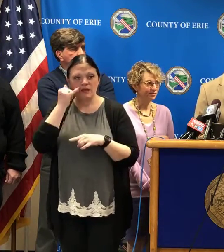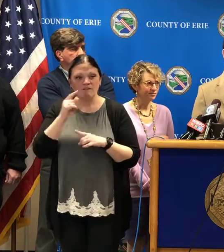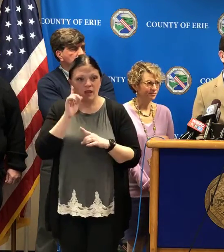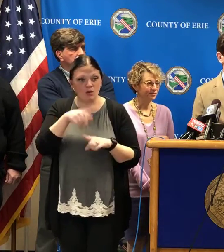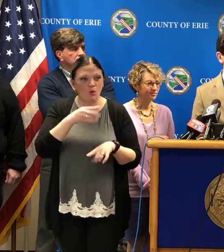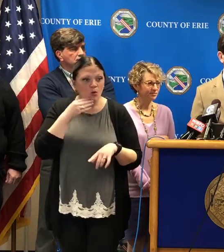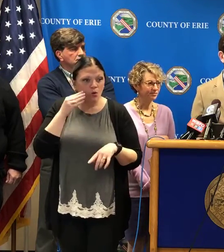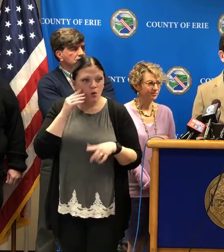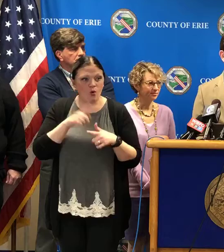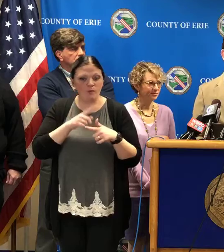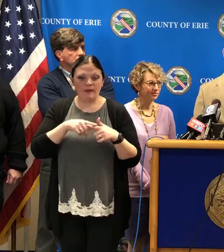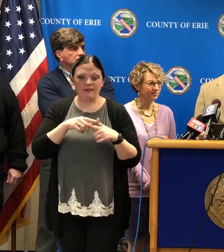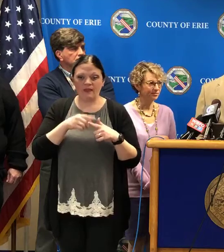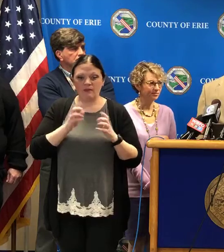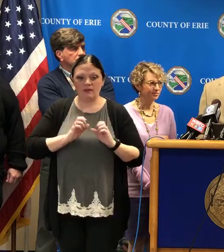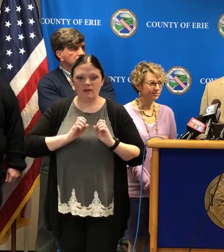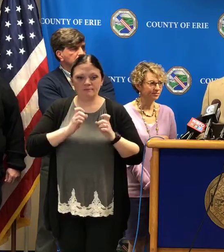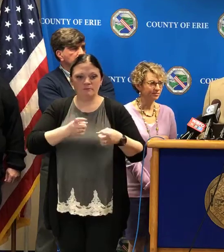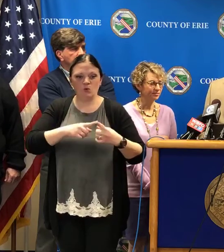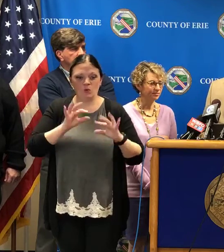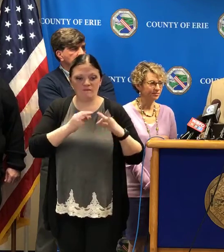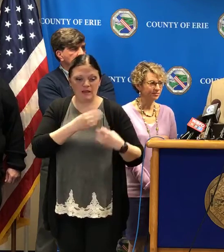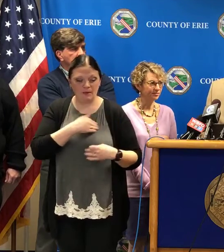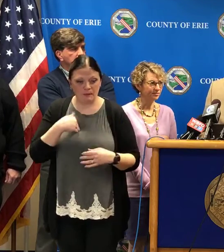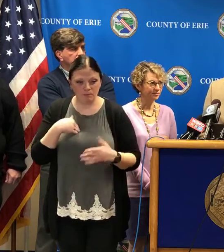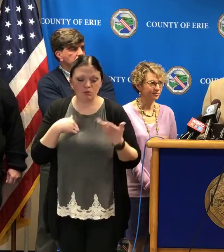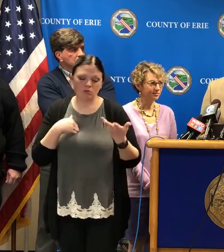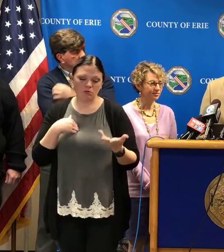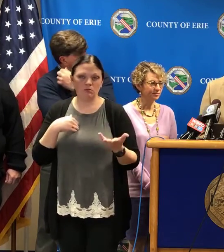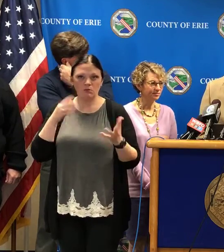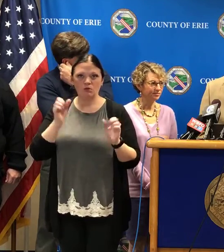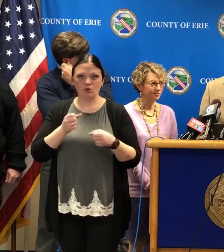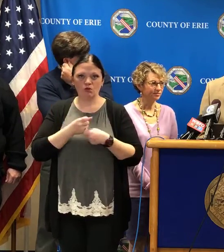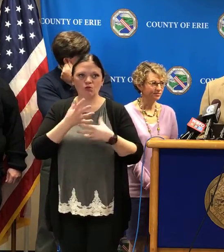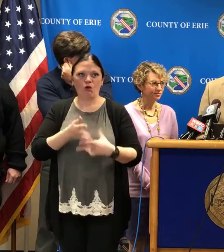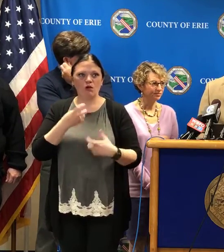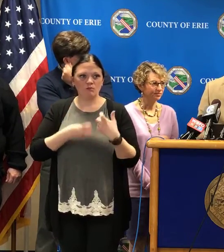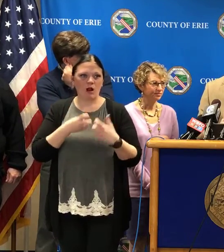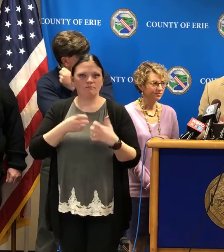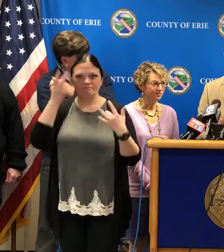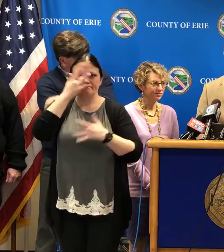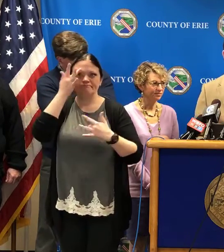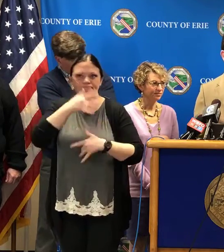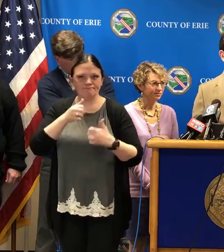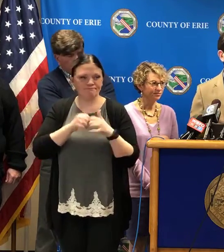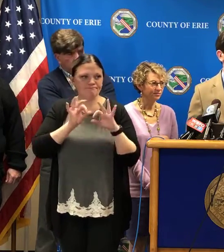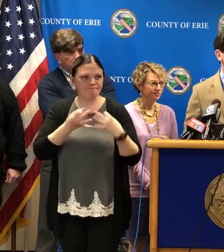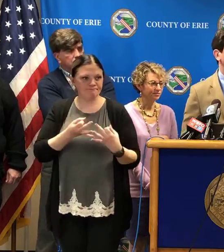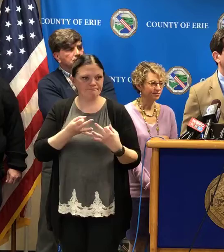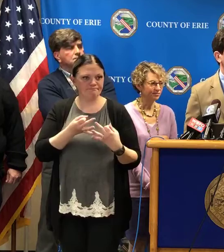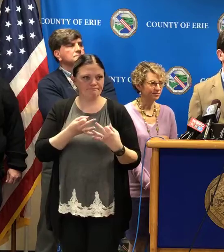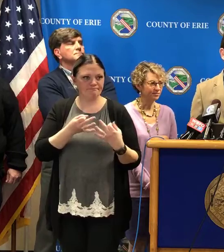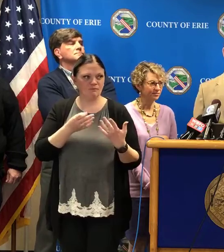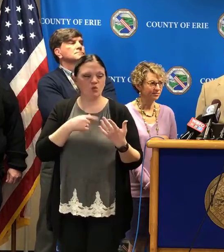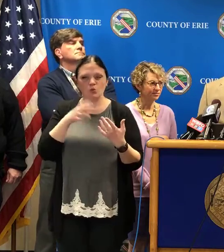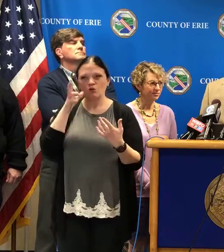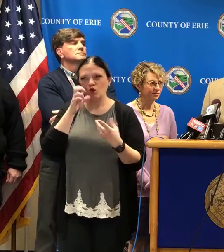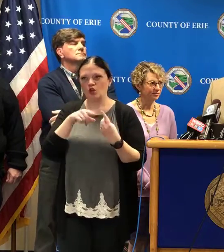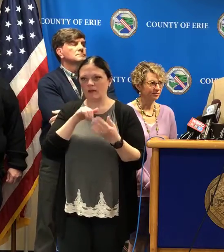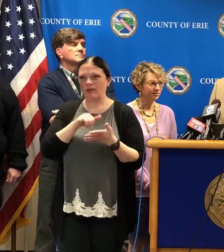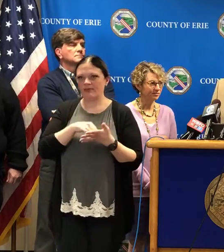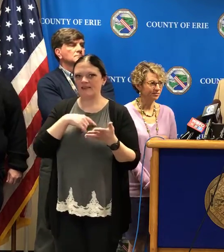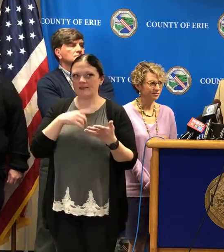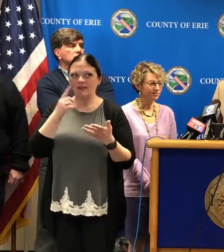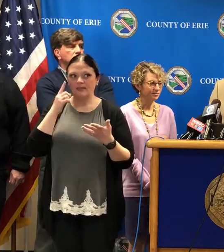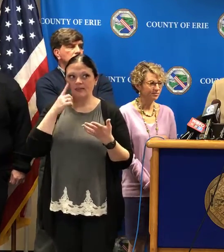and they infect a family member, they could seriously cause ill to their family member. So the environmental MPIs, you heard a lot about this. I think